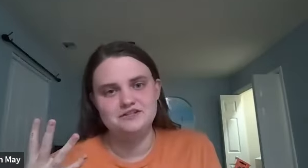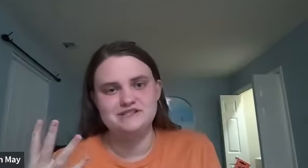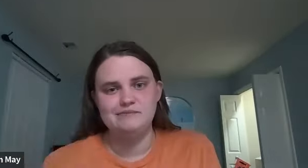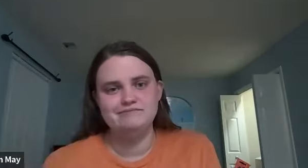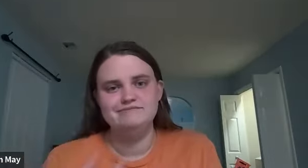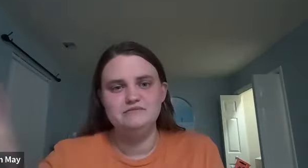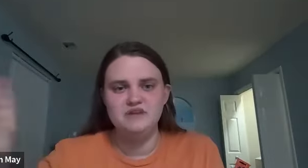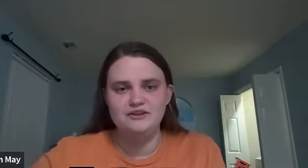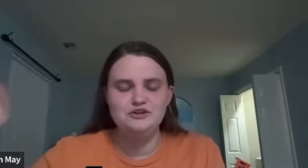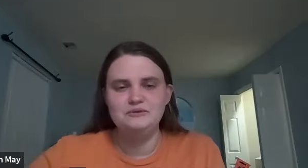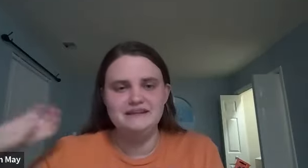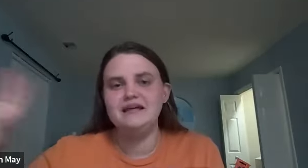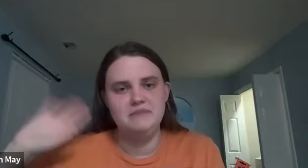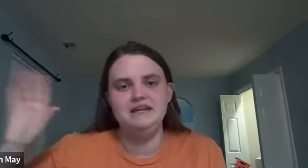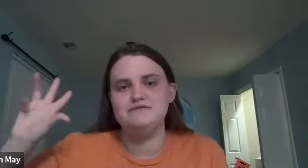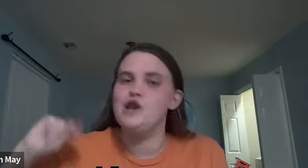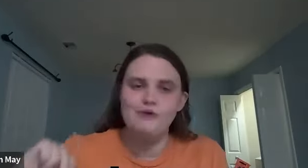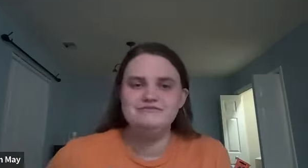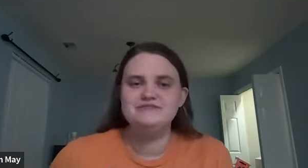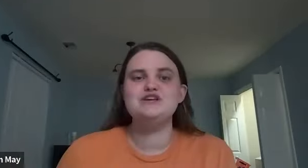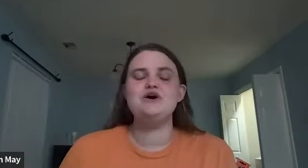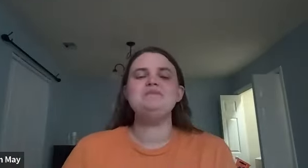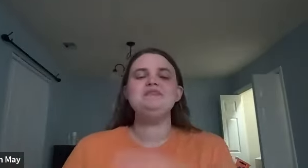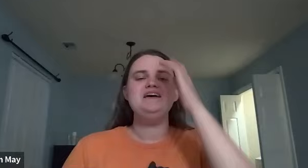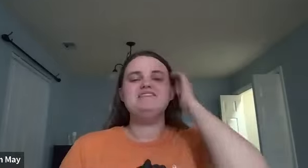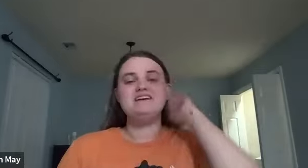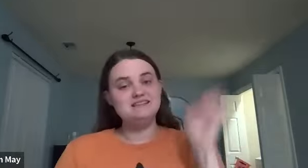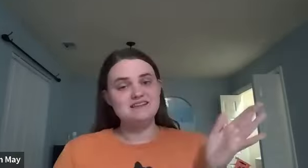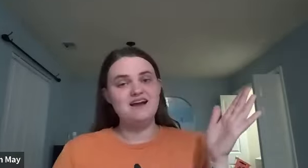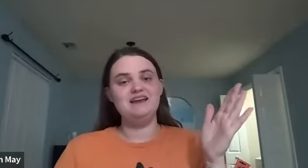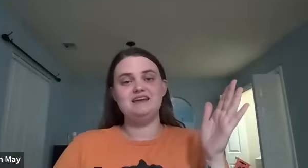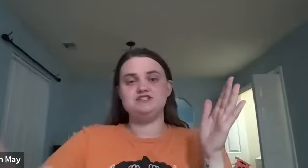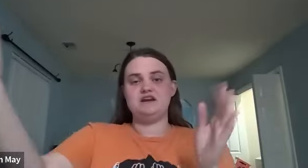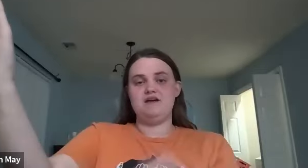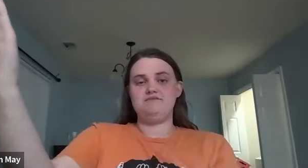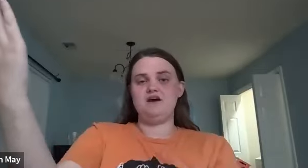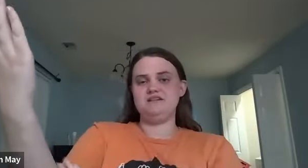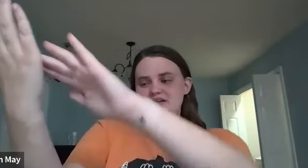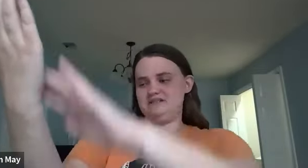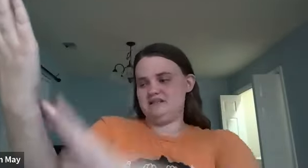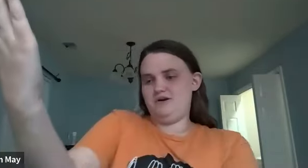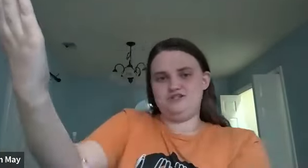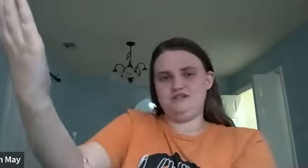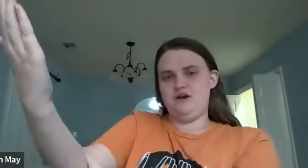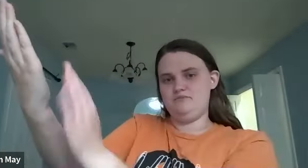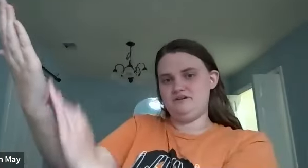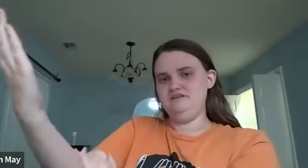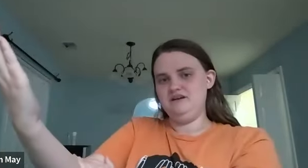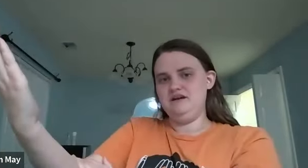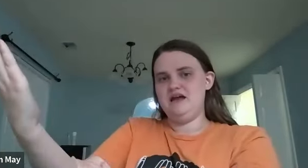just like, yeah, you don't need like many different, no. So that sign is you're going to have non-dominant, it's like partially open,